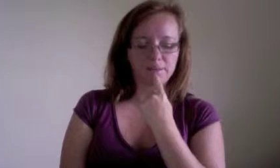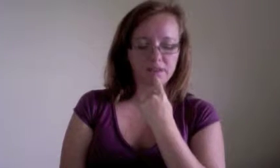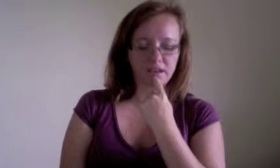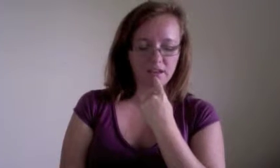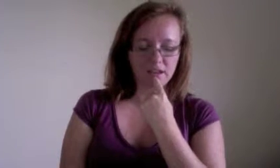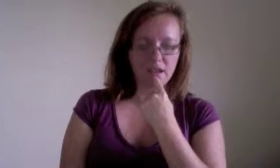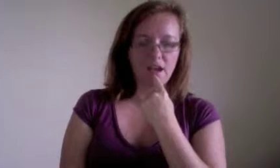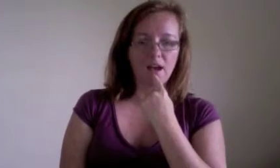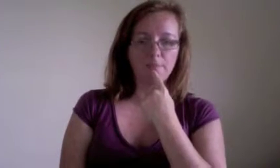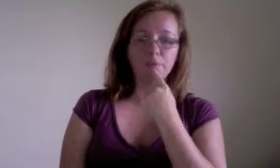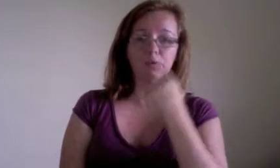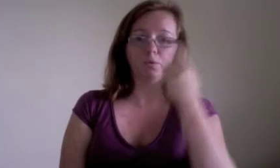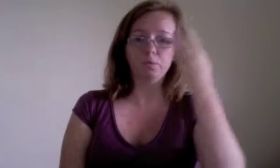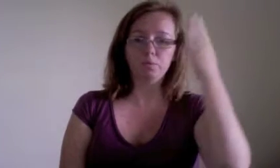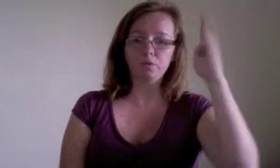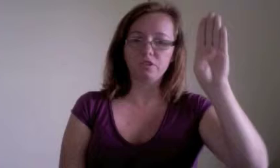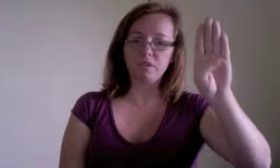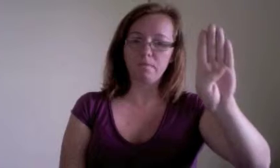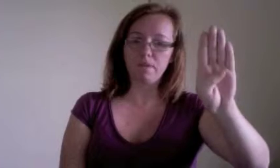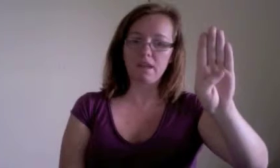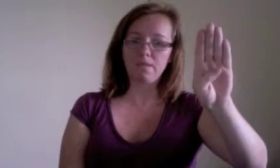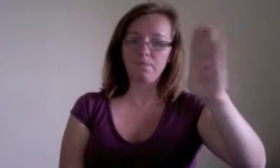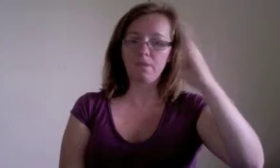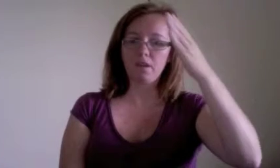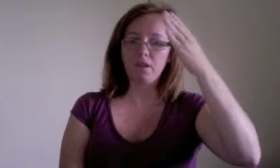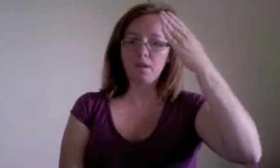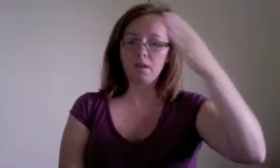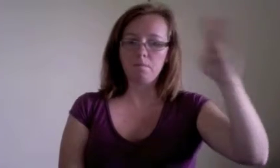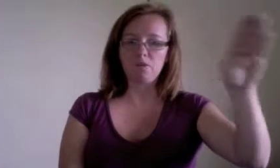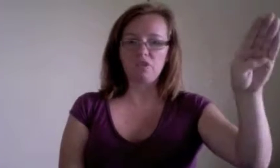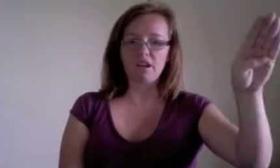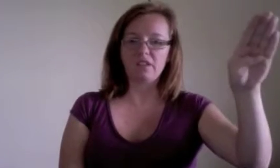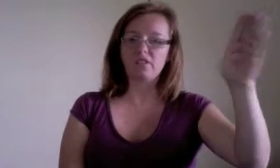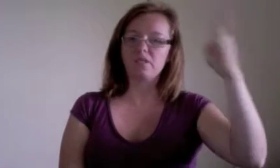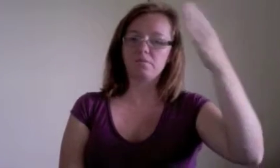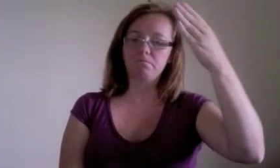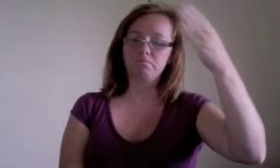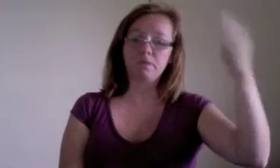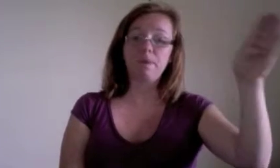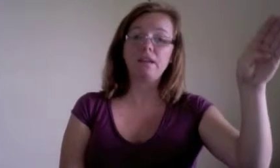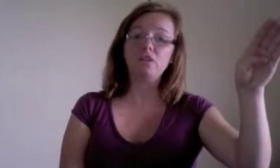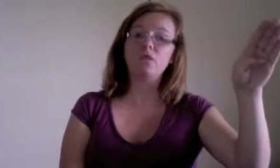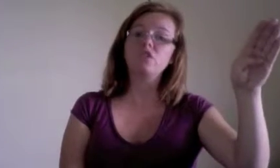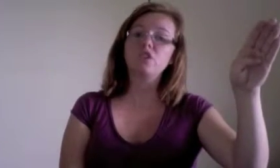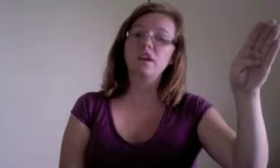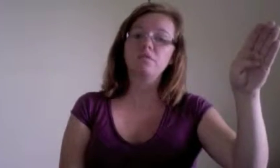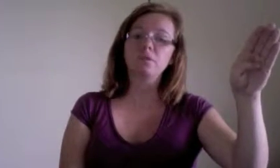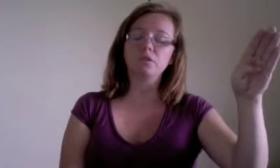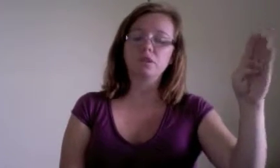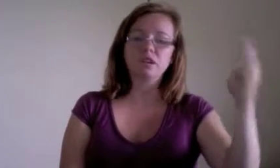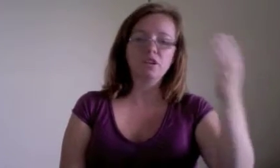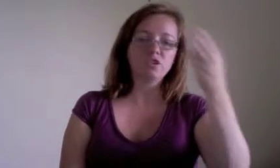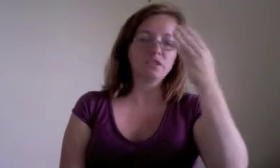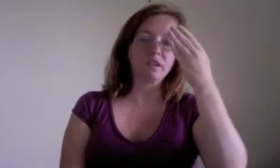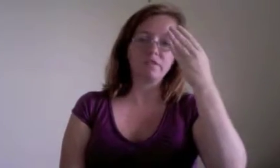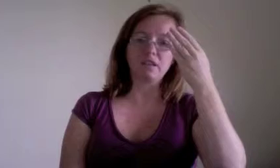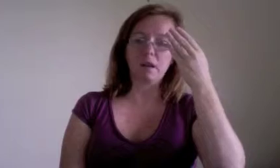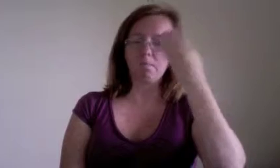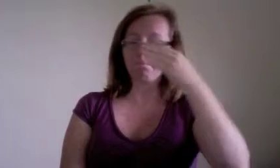lipstick. Blue, which is the B, which you kind of just, depending on the shade of blue. She said if it's like a